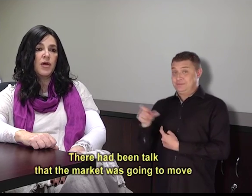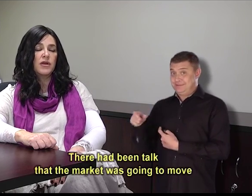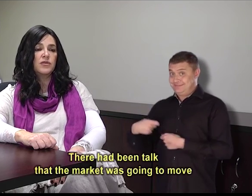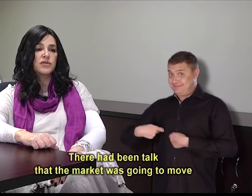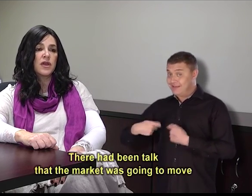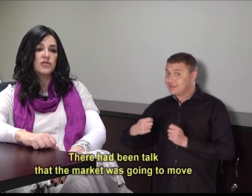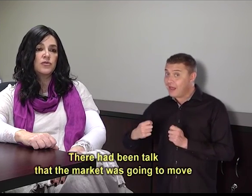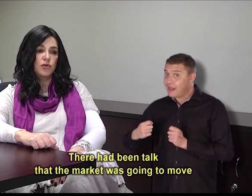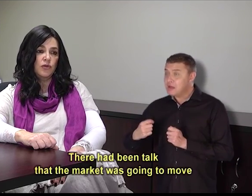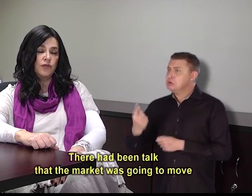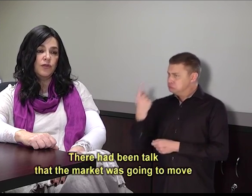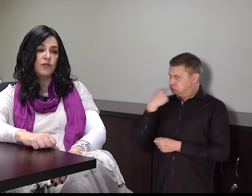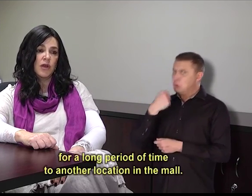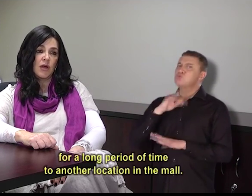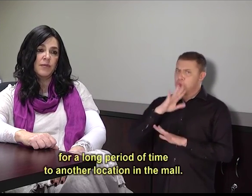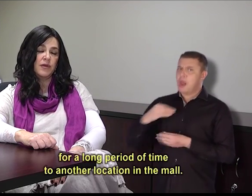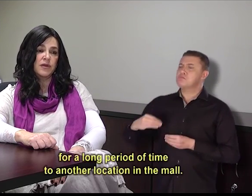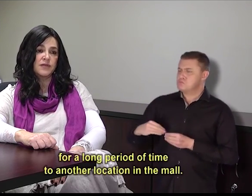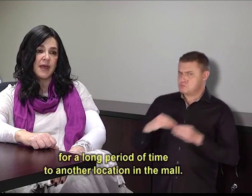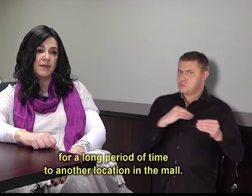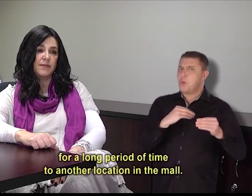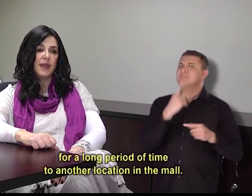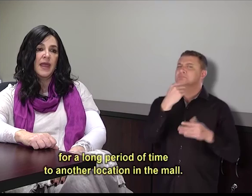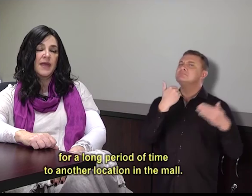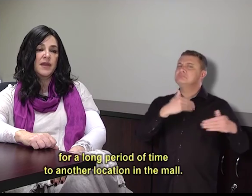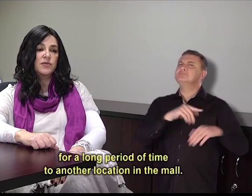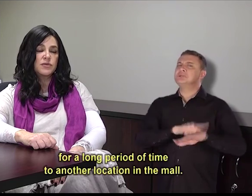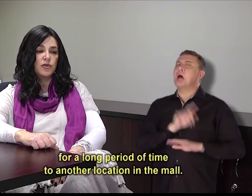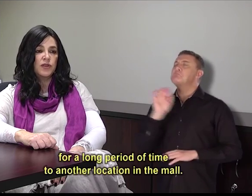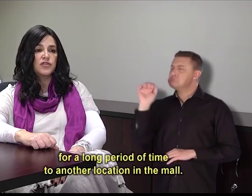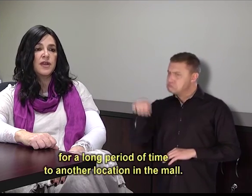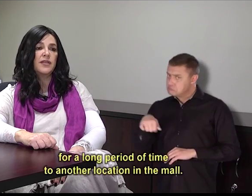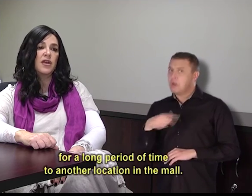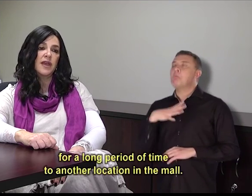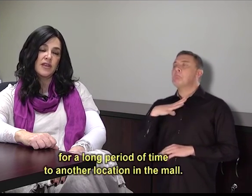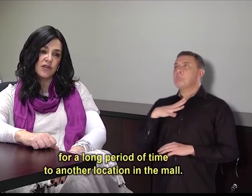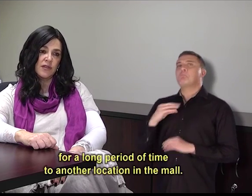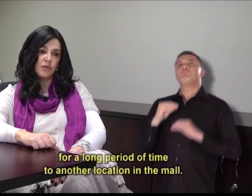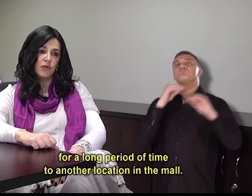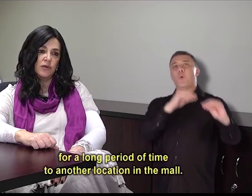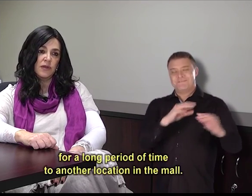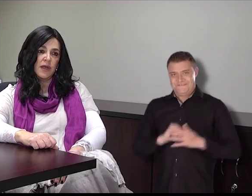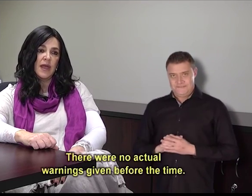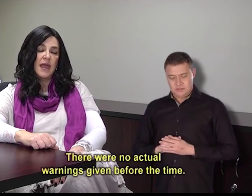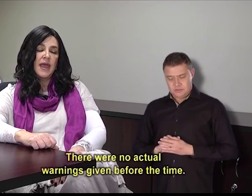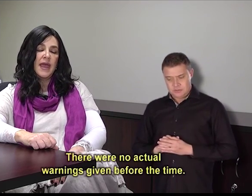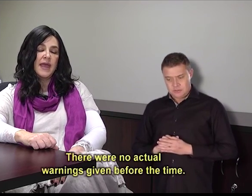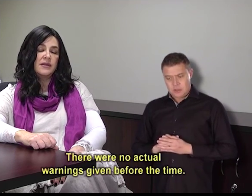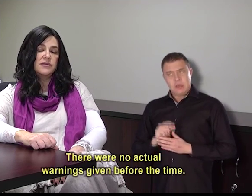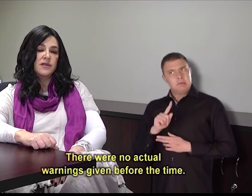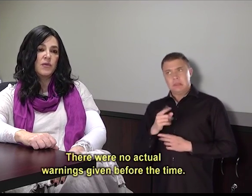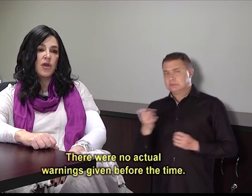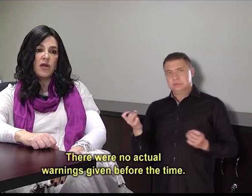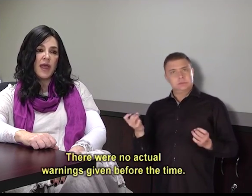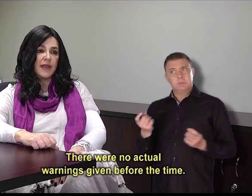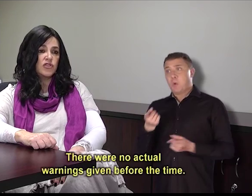that the market was going to move for a long period of time and that it was moving to another location in the mall.